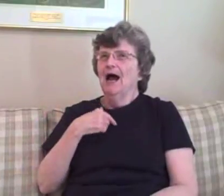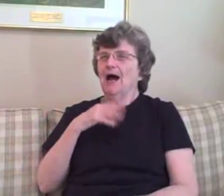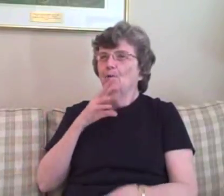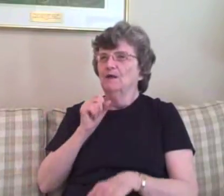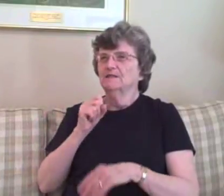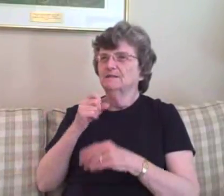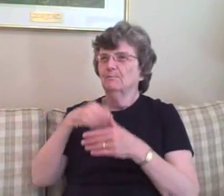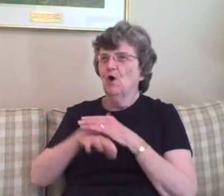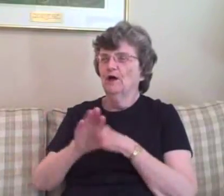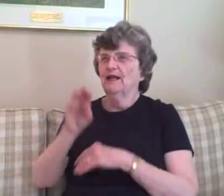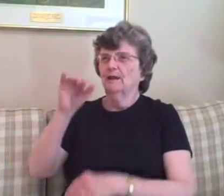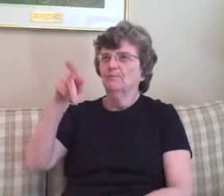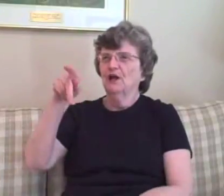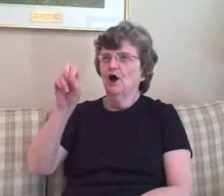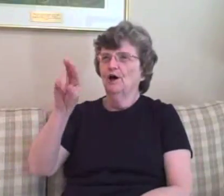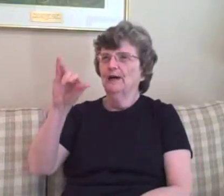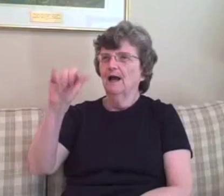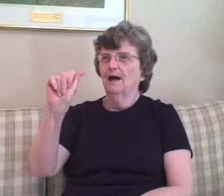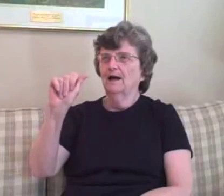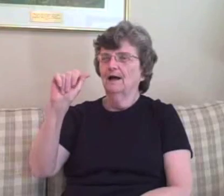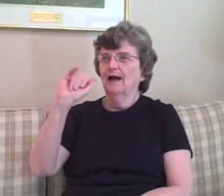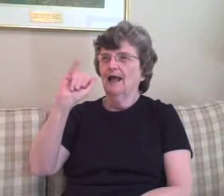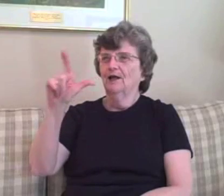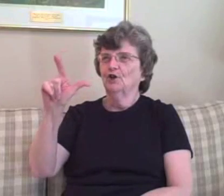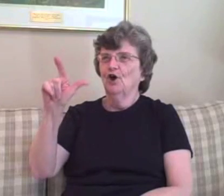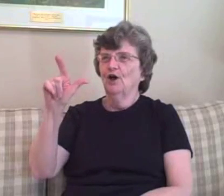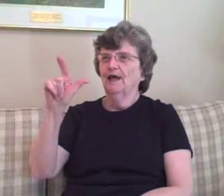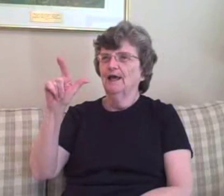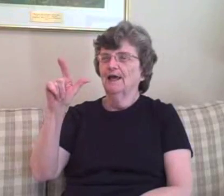Hello. I was born in Peoria, Illinois.